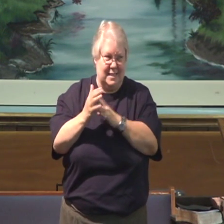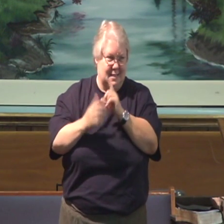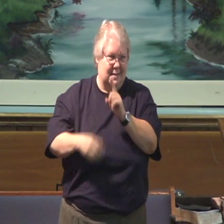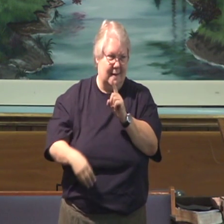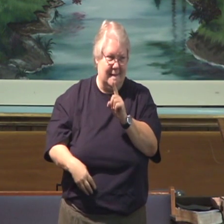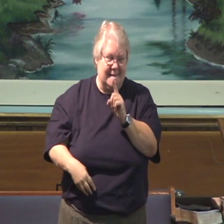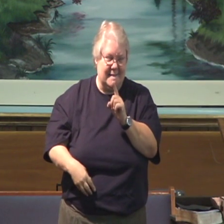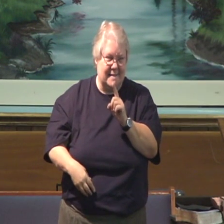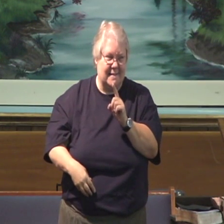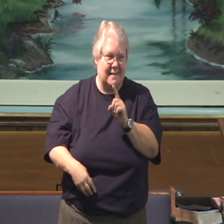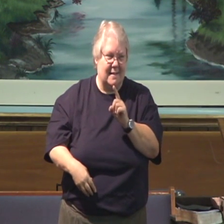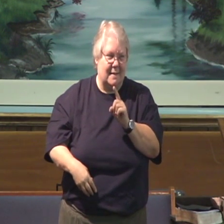Jesus.